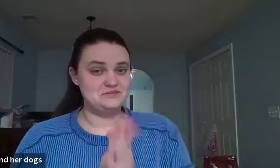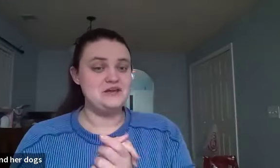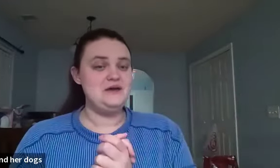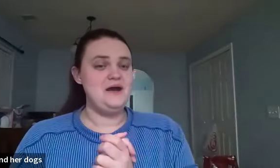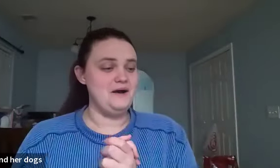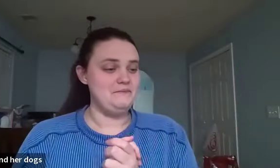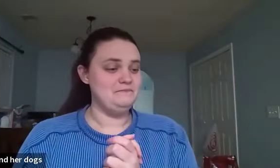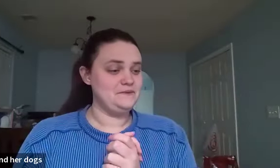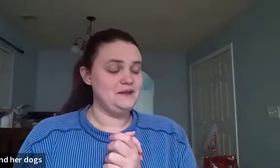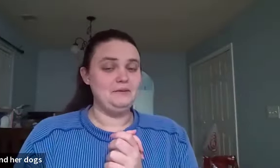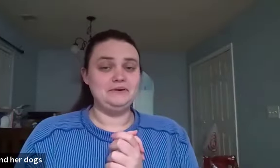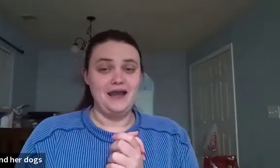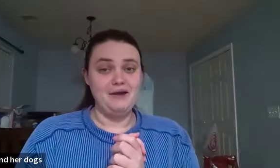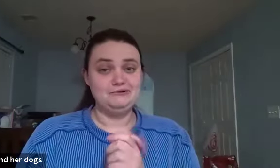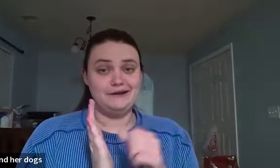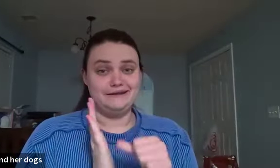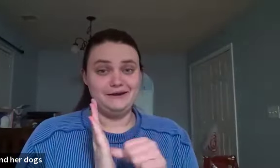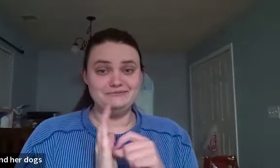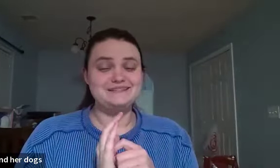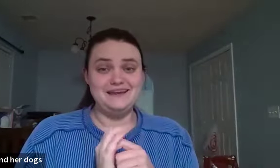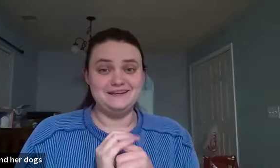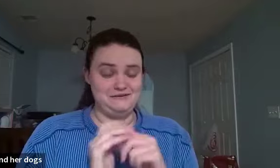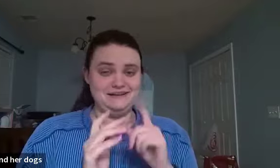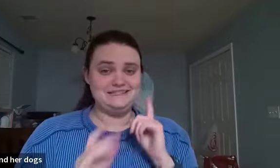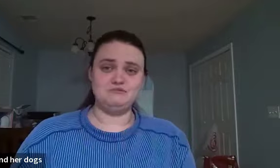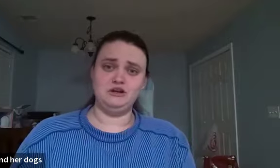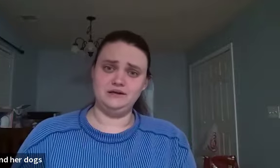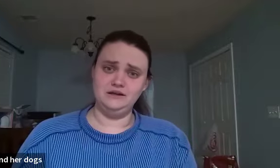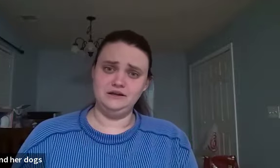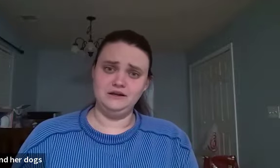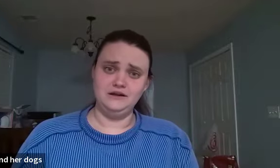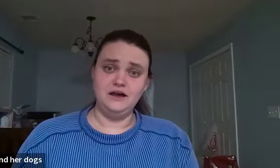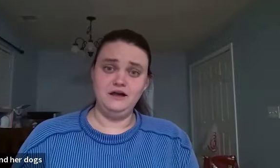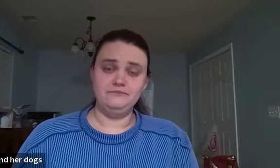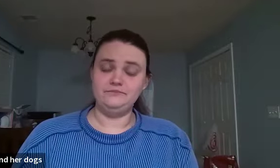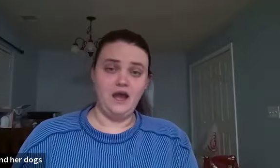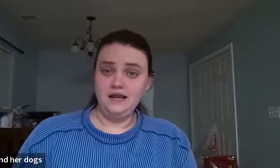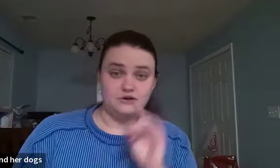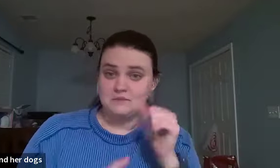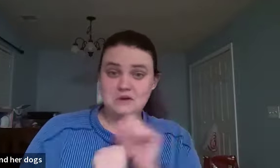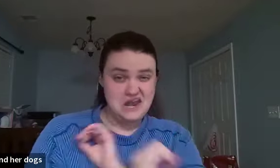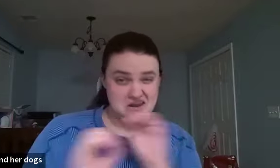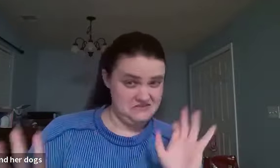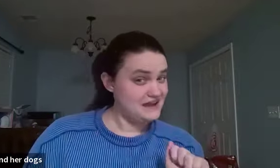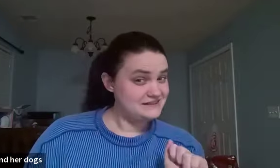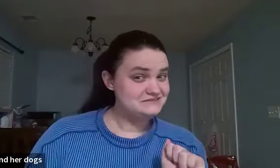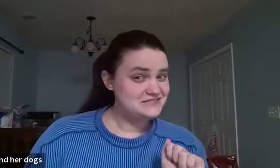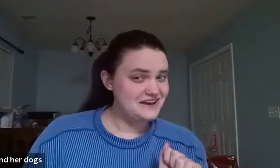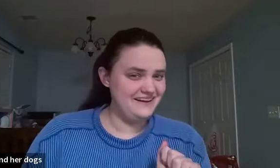members. But yeah, I would write it out because I can already see someone going, I ain't gonna remember none of that. So I'm sure,